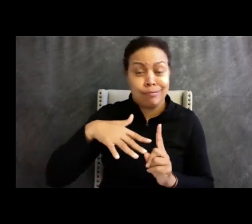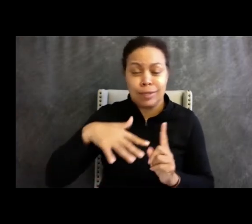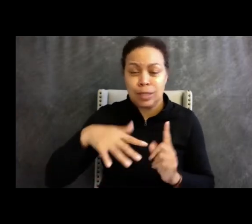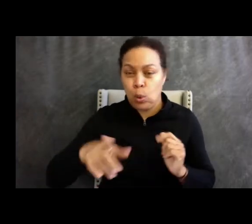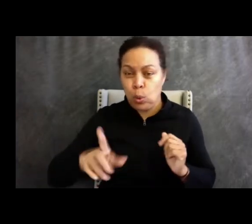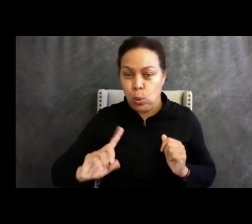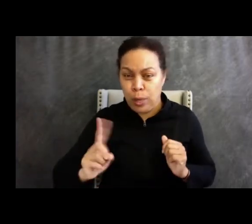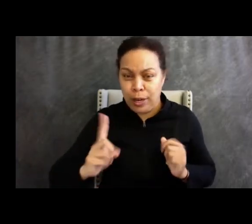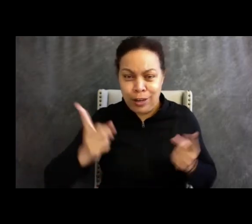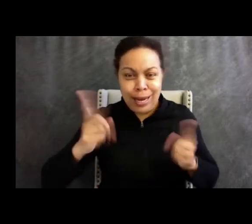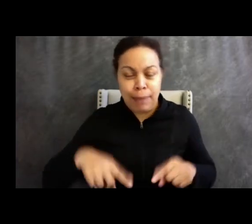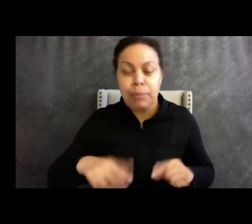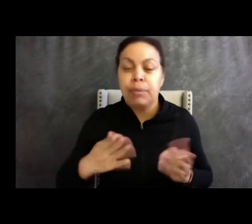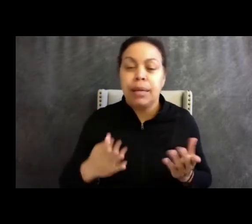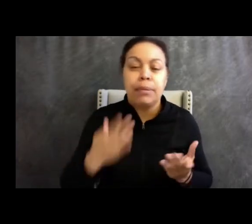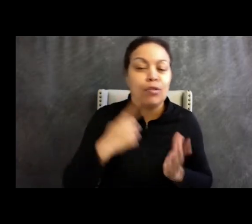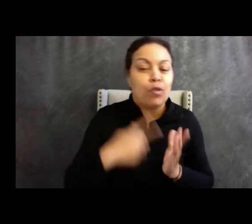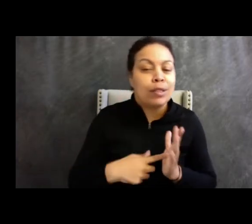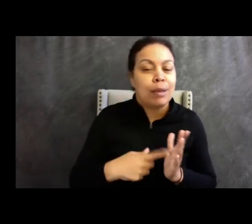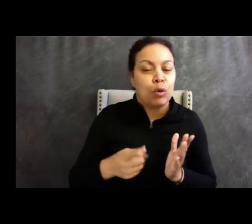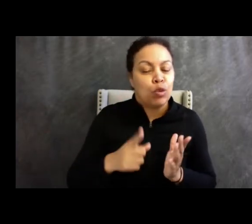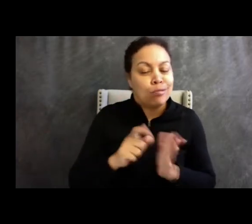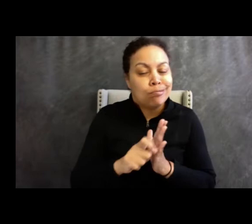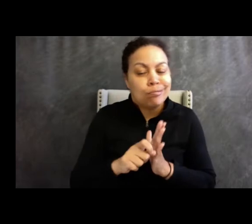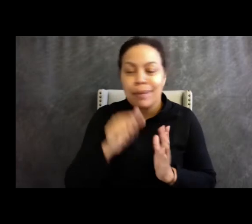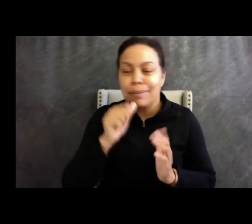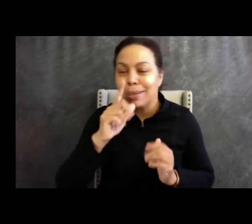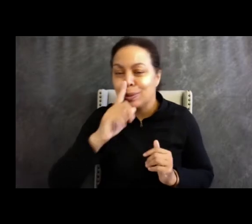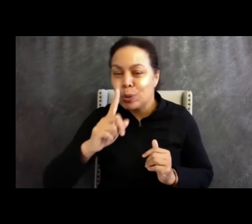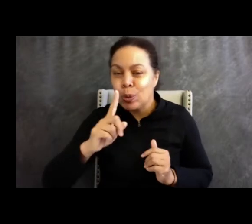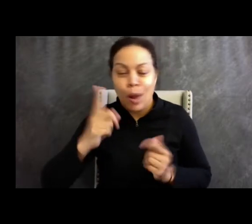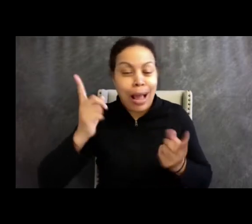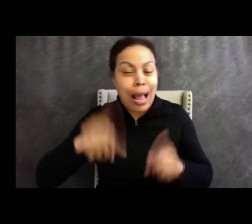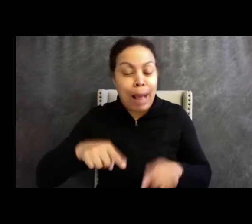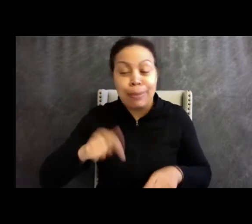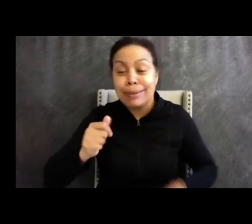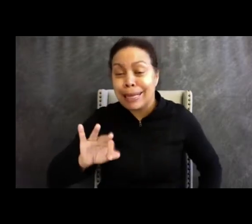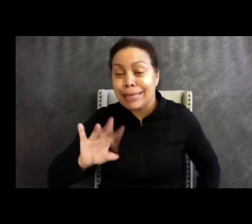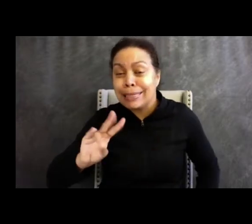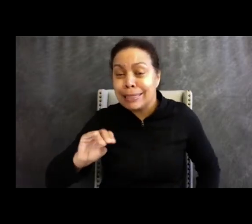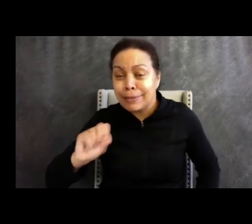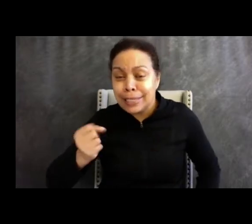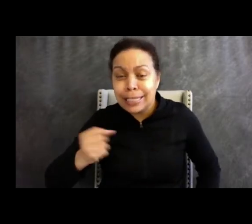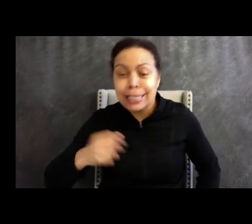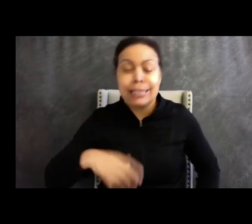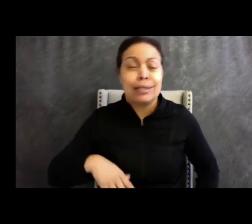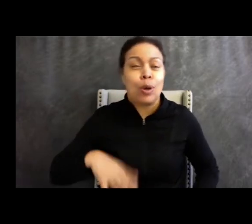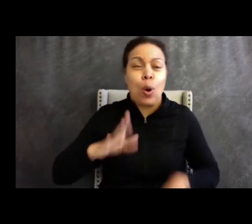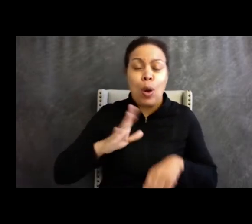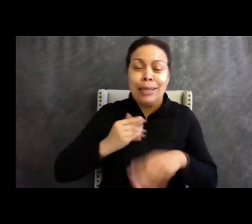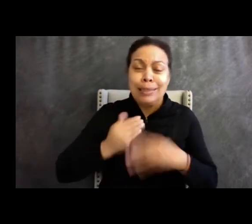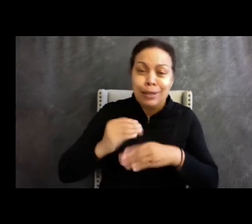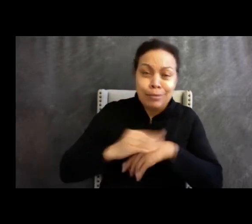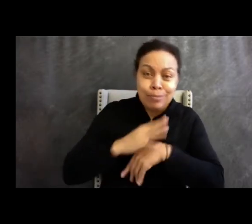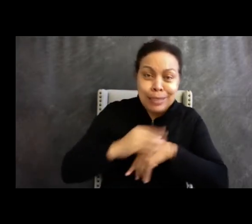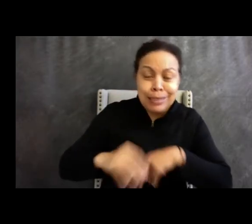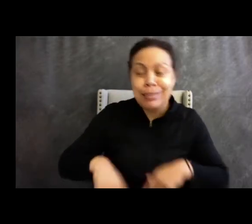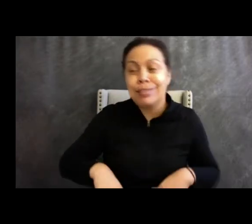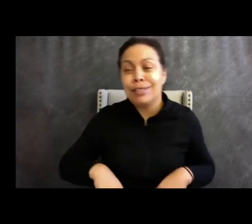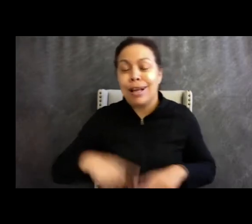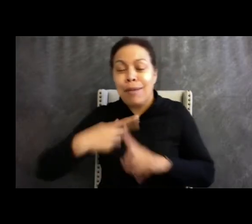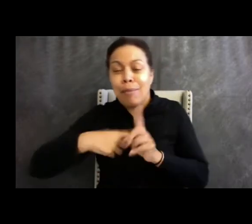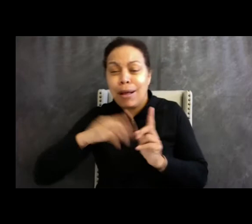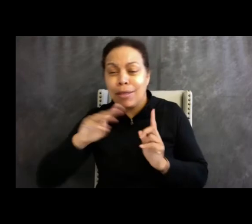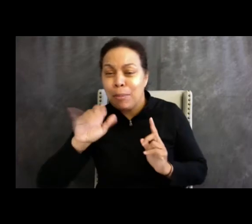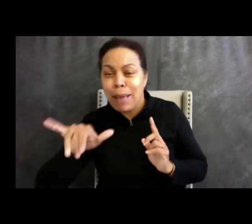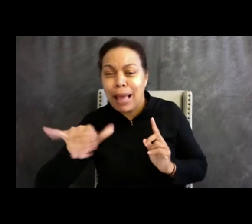in the 70s on a boardwalk in the month of May, we may know this